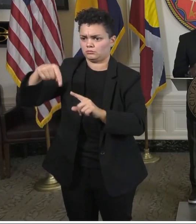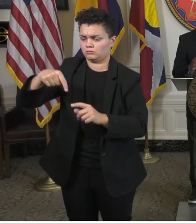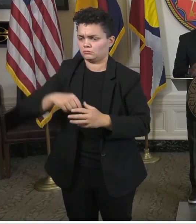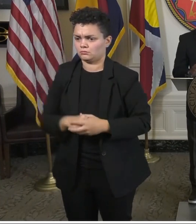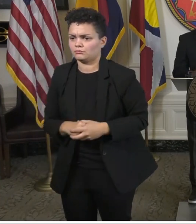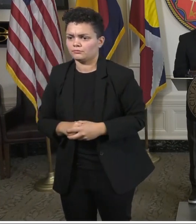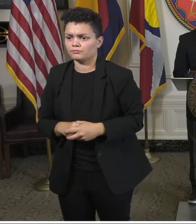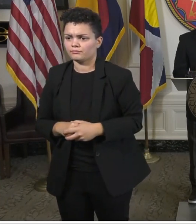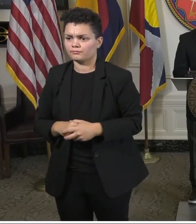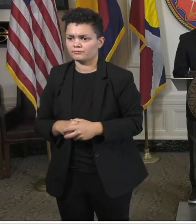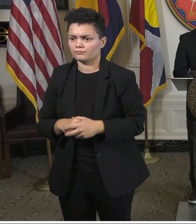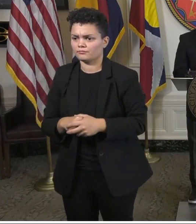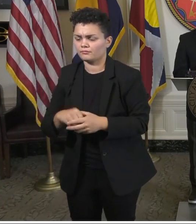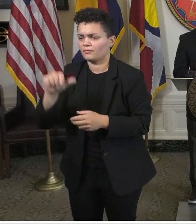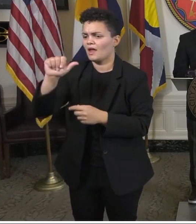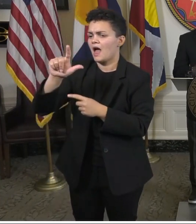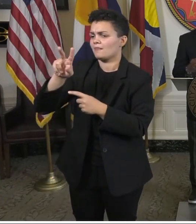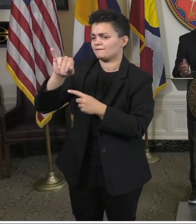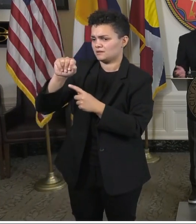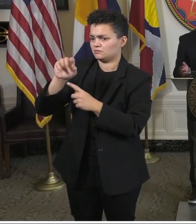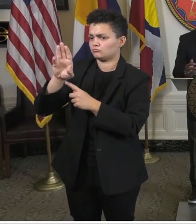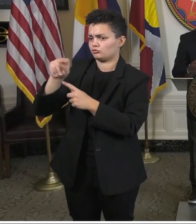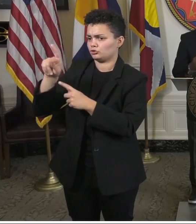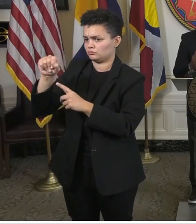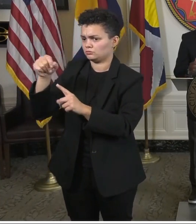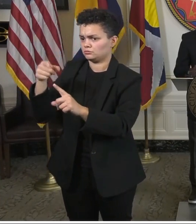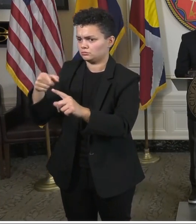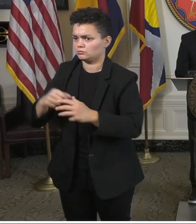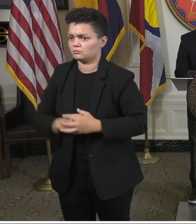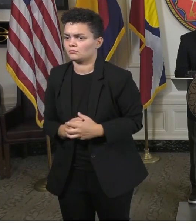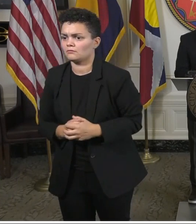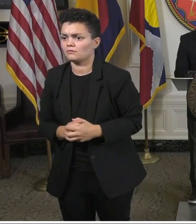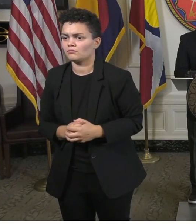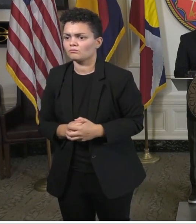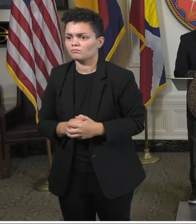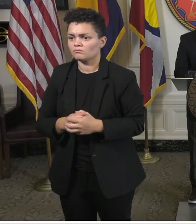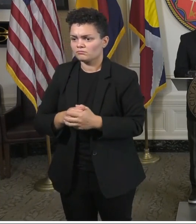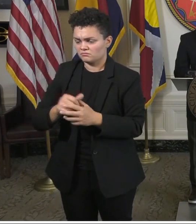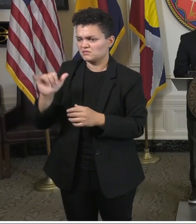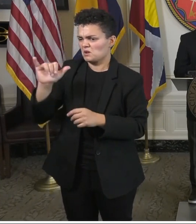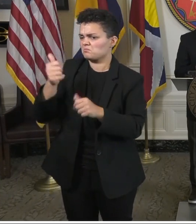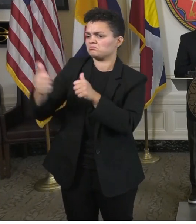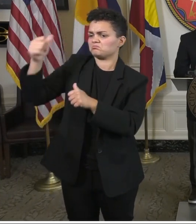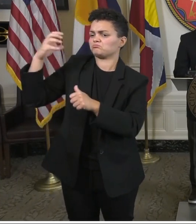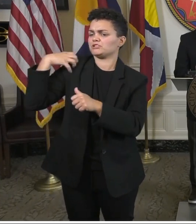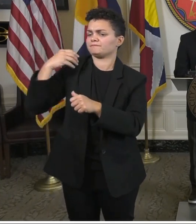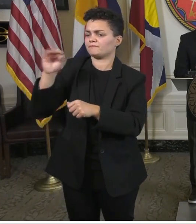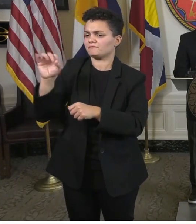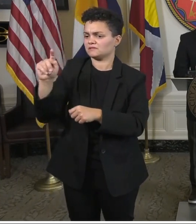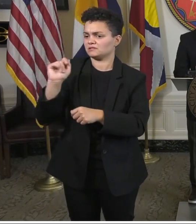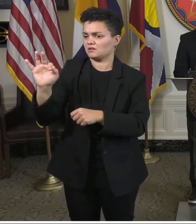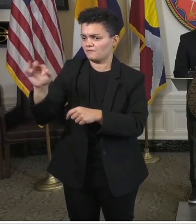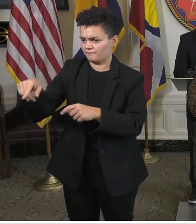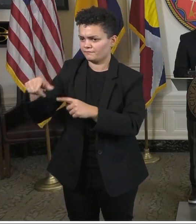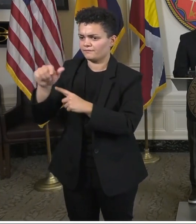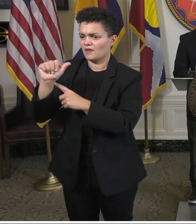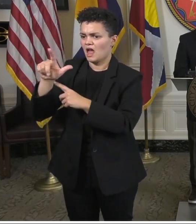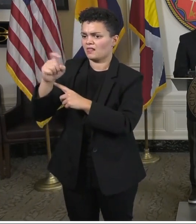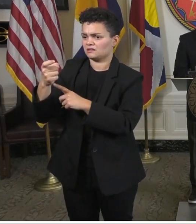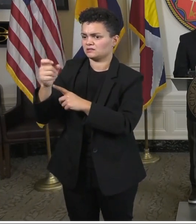every agency, agency directors and outside partners such as DDP, Denver Downtown Partnership, Visit